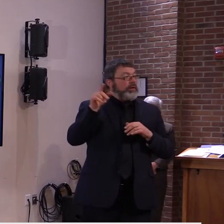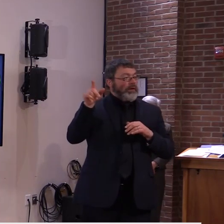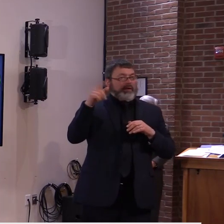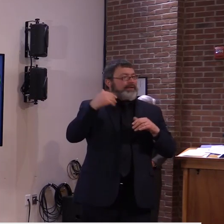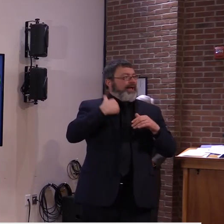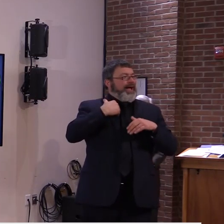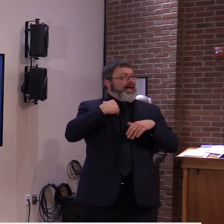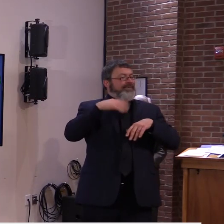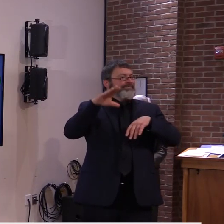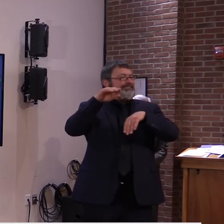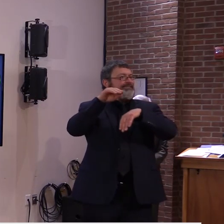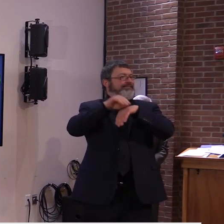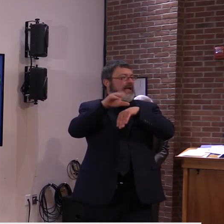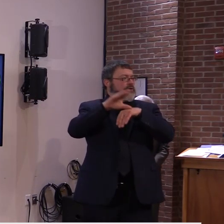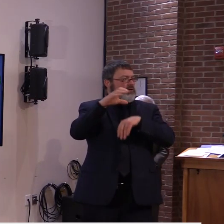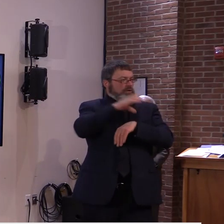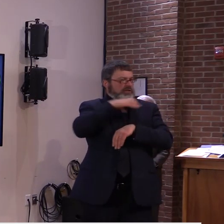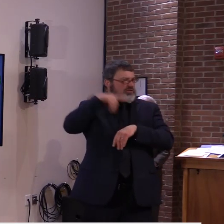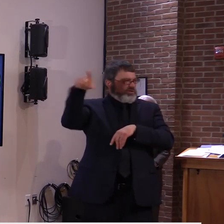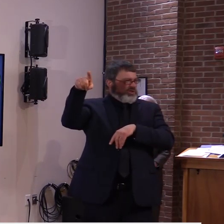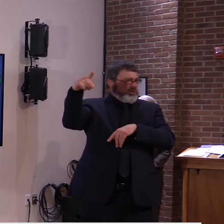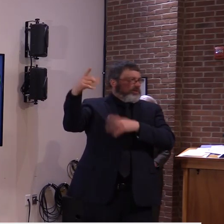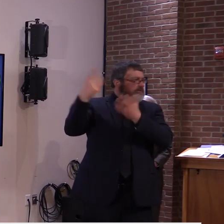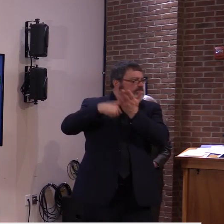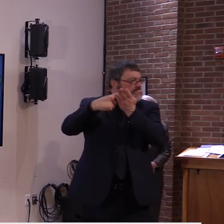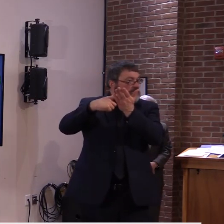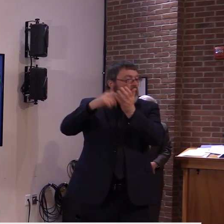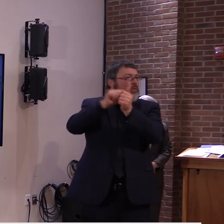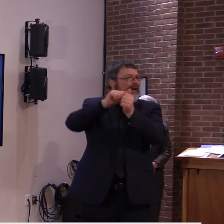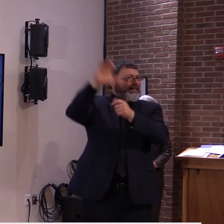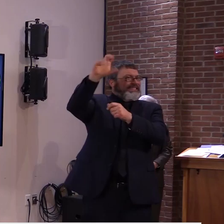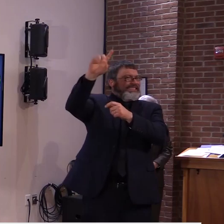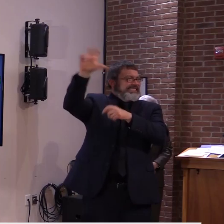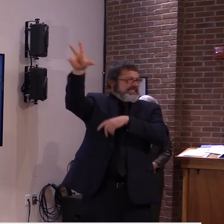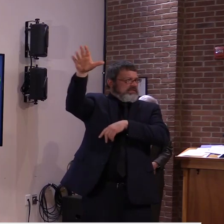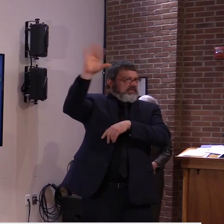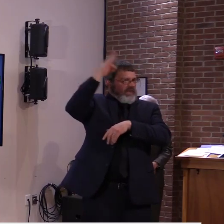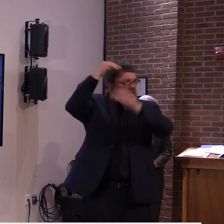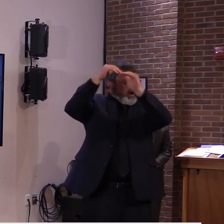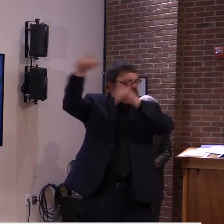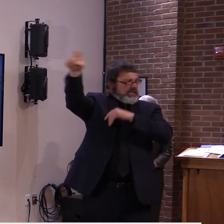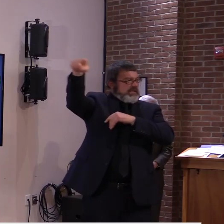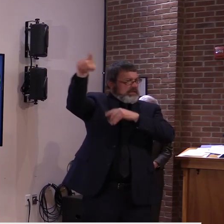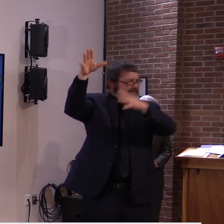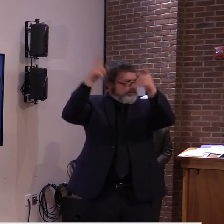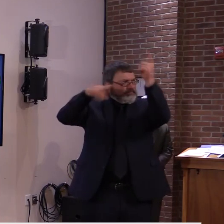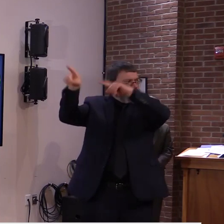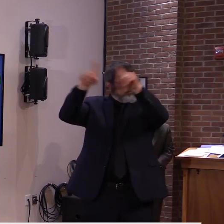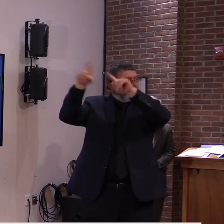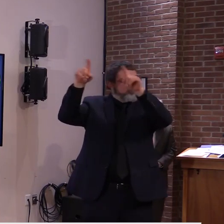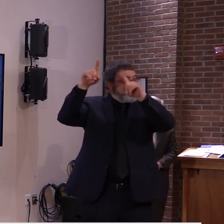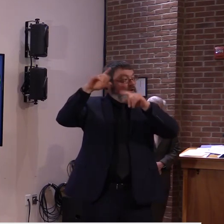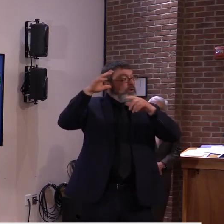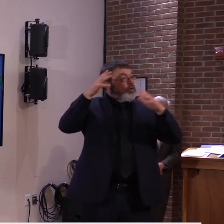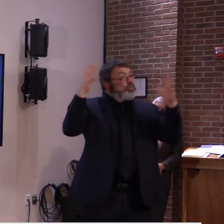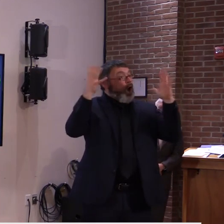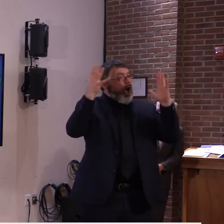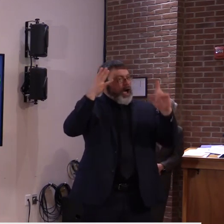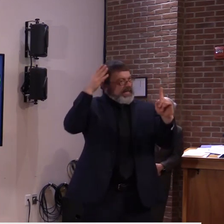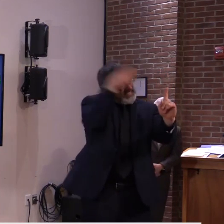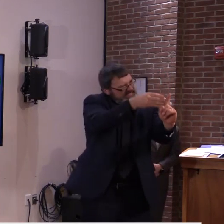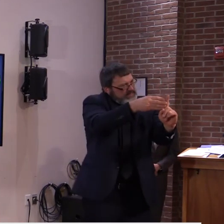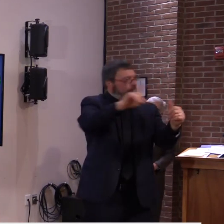published consensus on the makeup of what priority group 1A should look like. And that, of course,